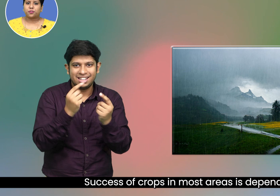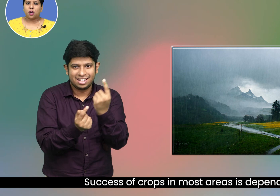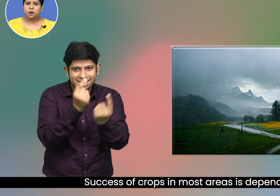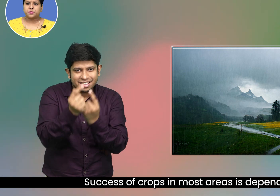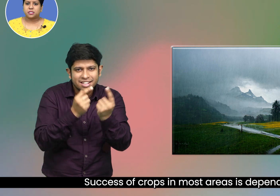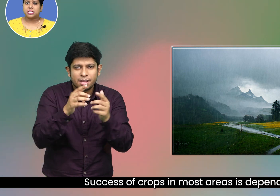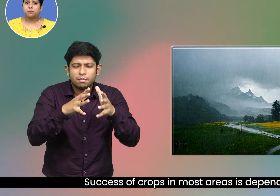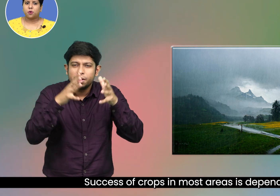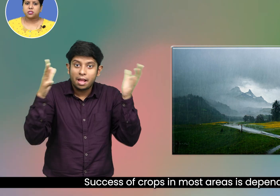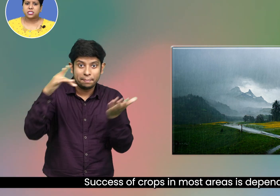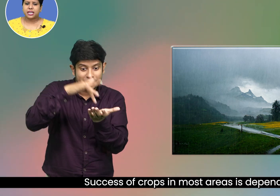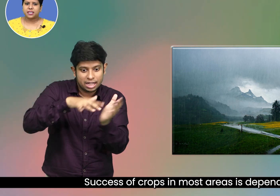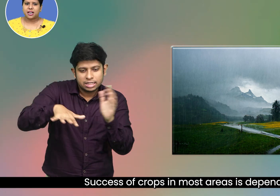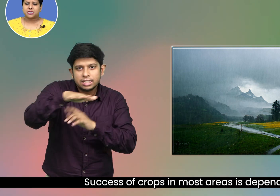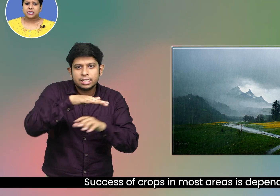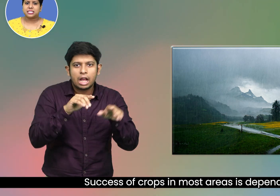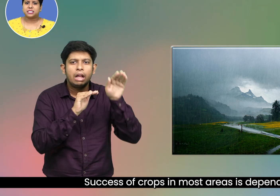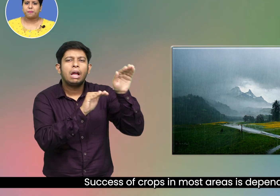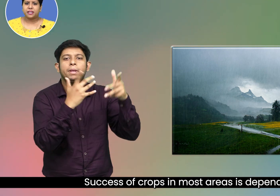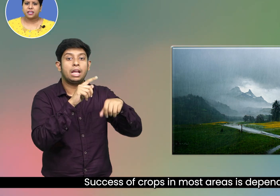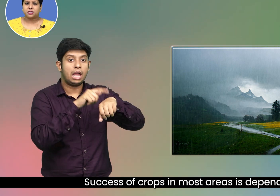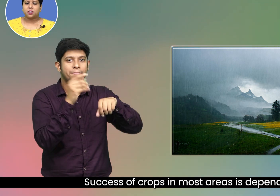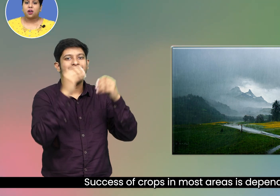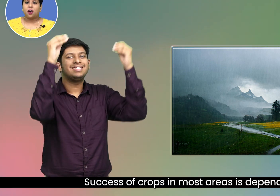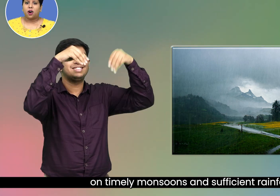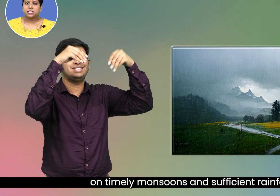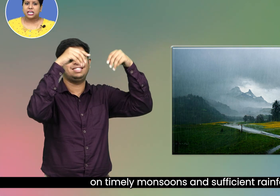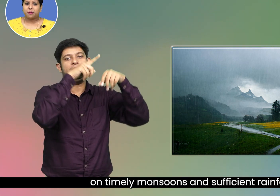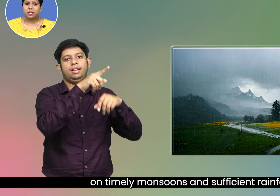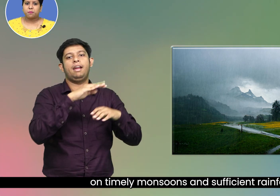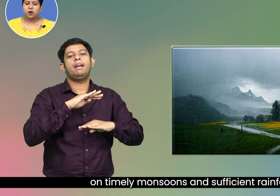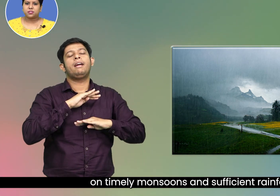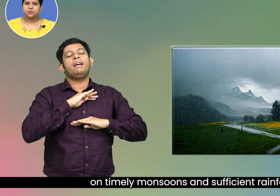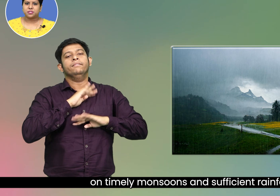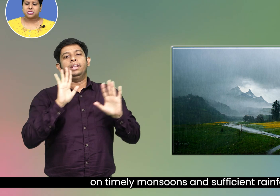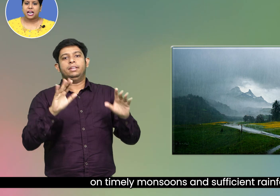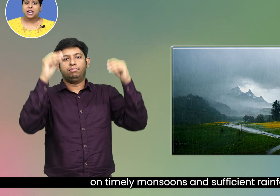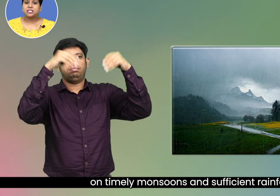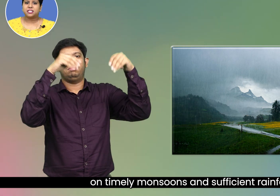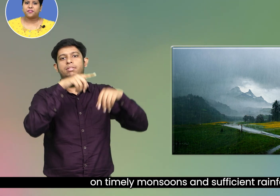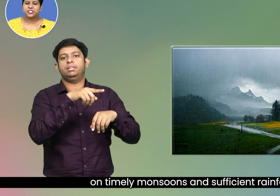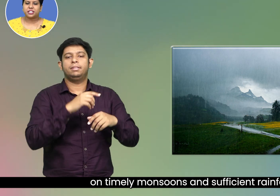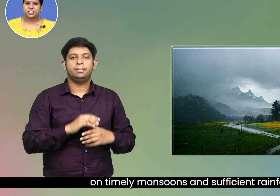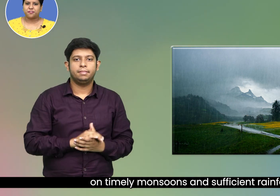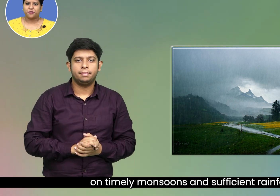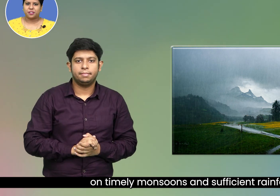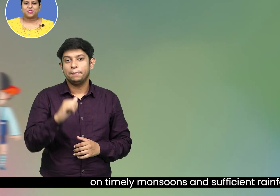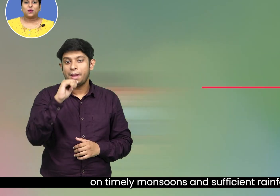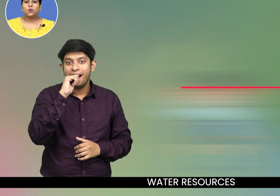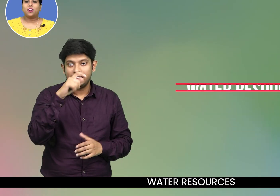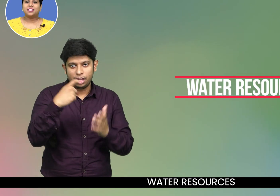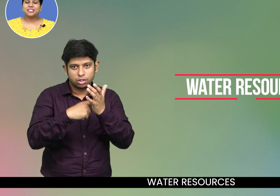Success of crops in most areas is dependent on timely monsoons and sufficient